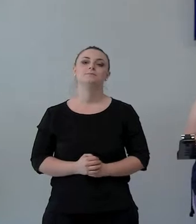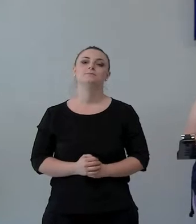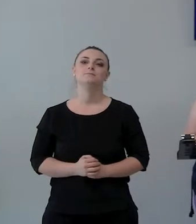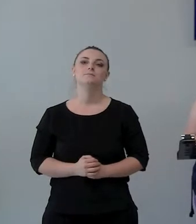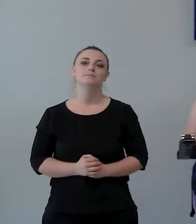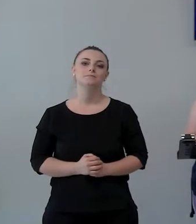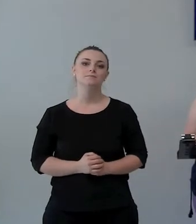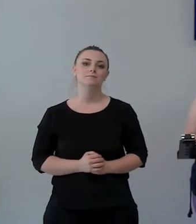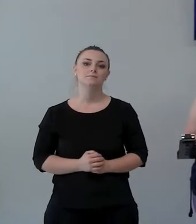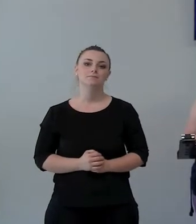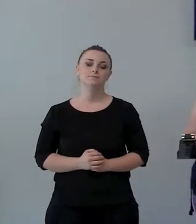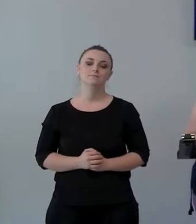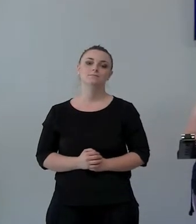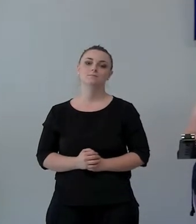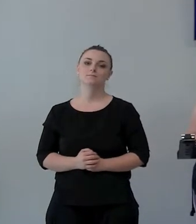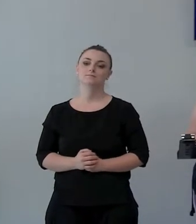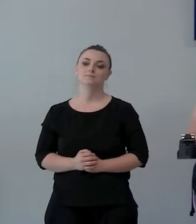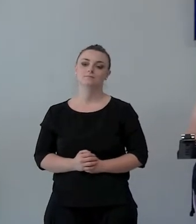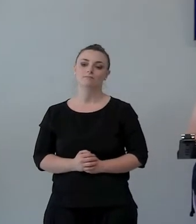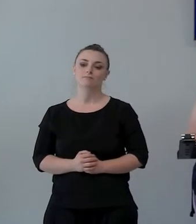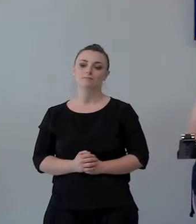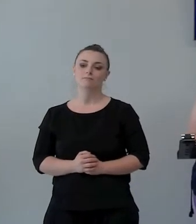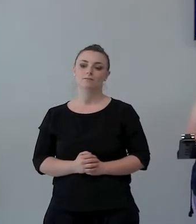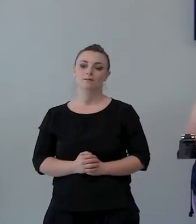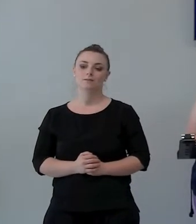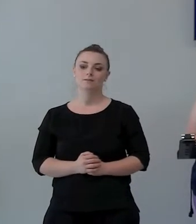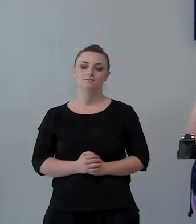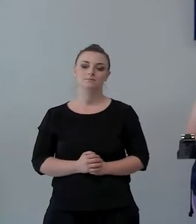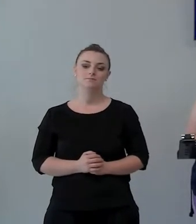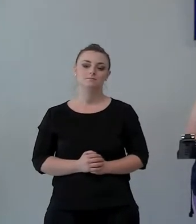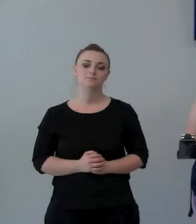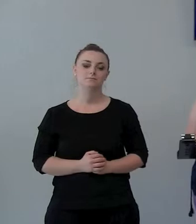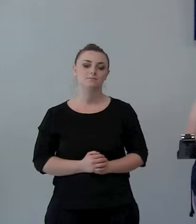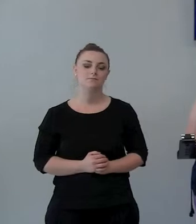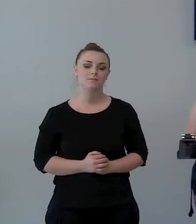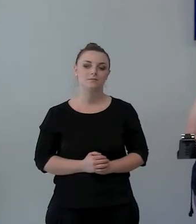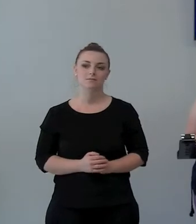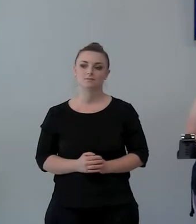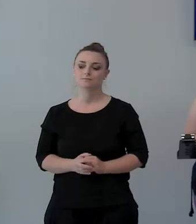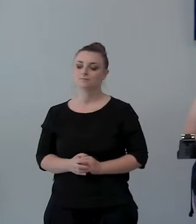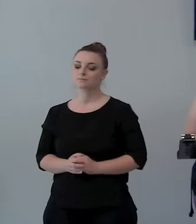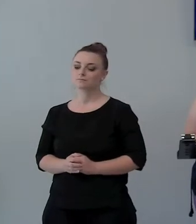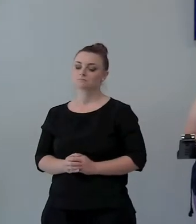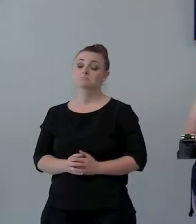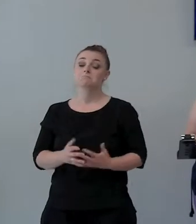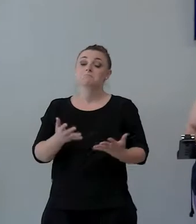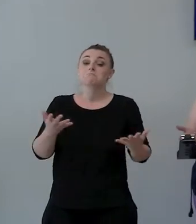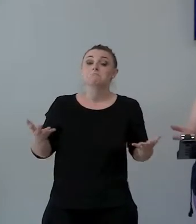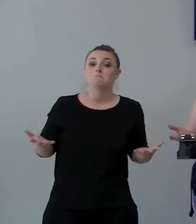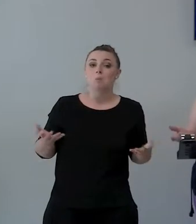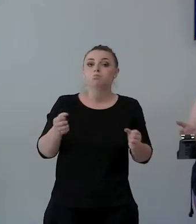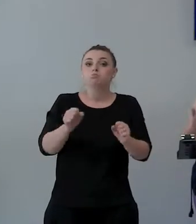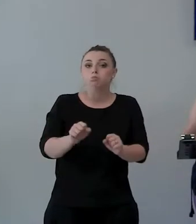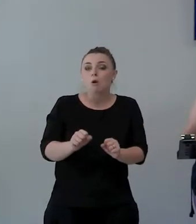have children and can be woken up at night because the kid is crying. Oppure semplicemente